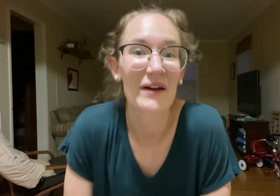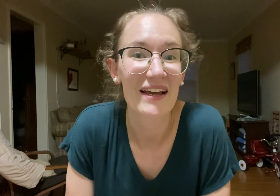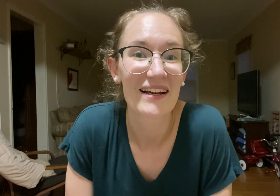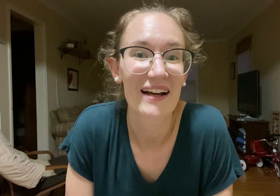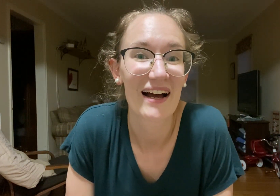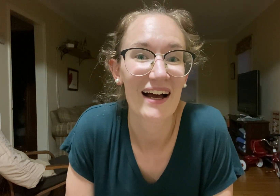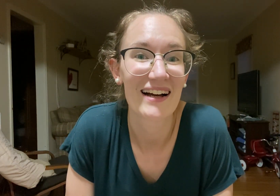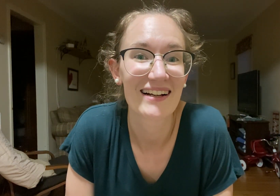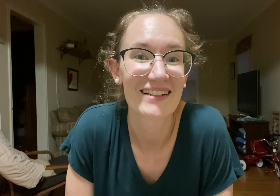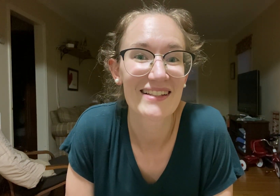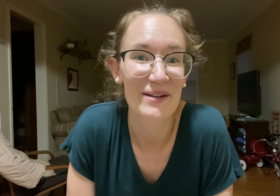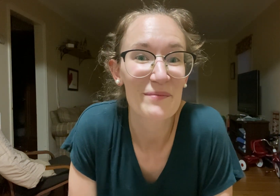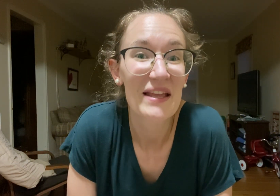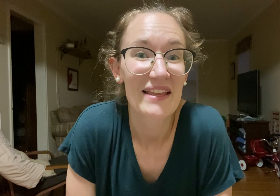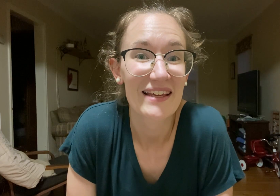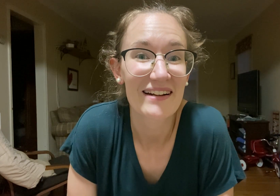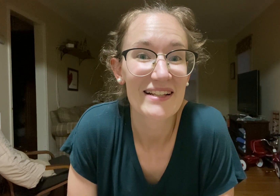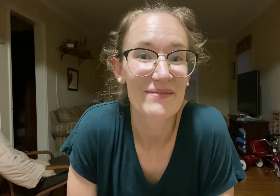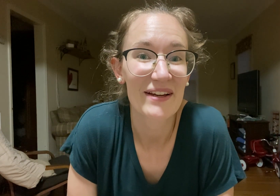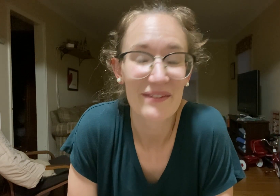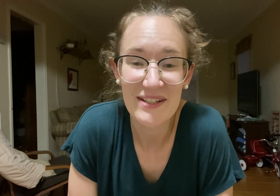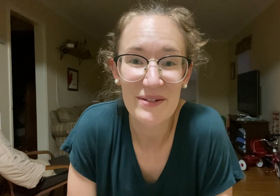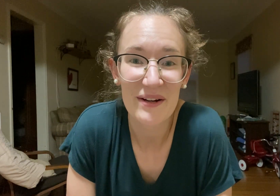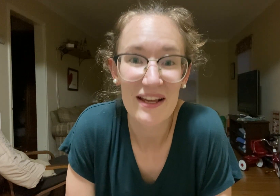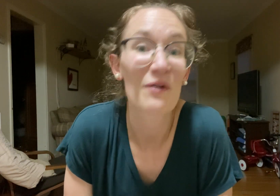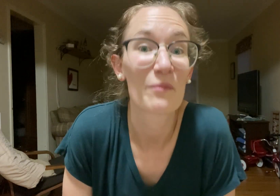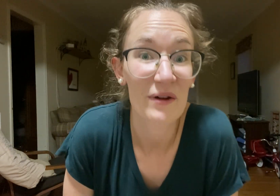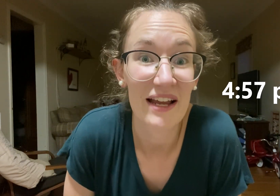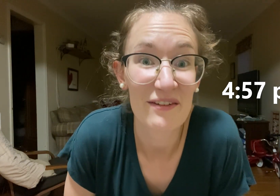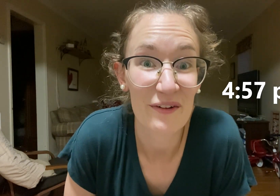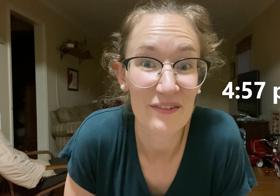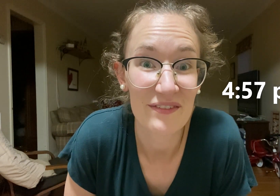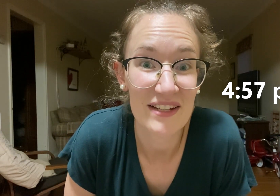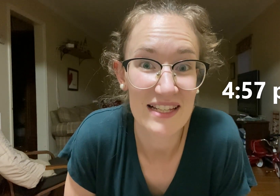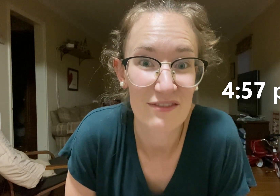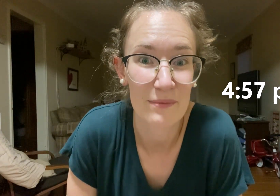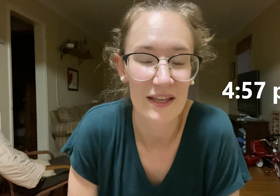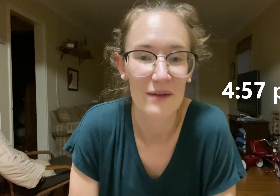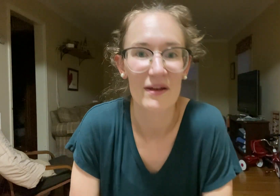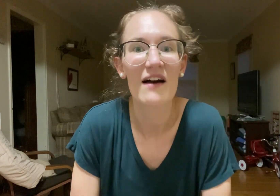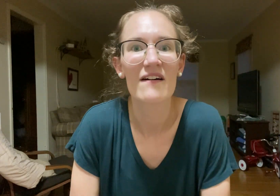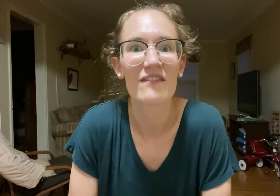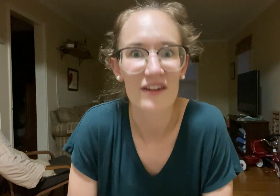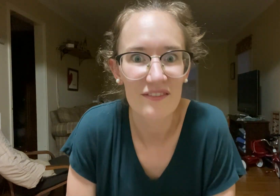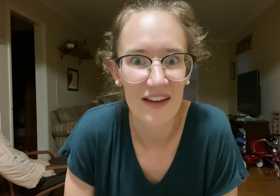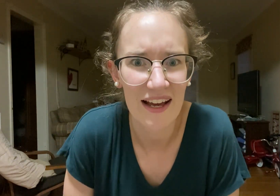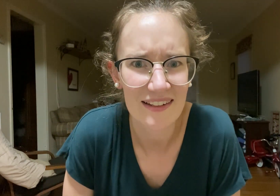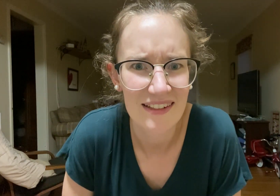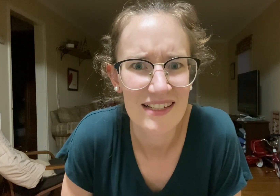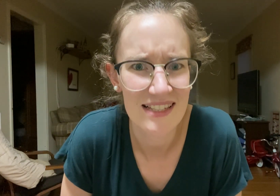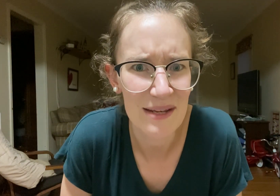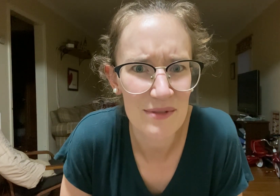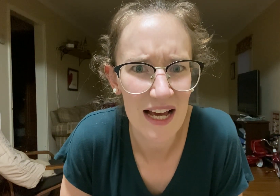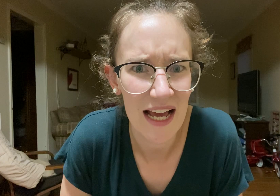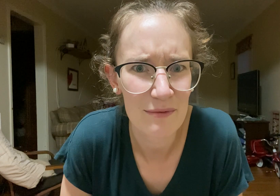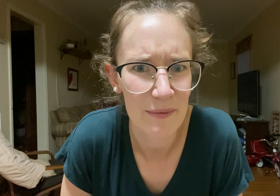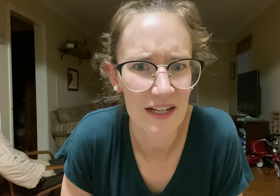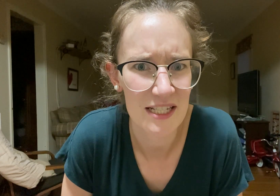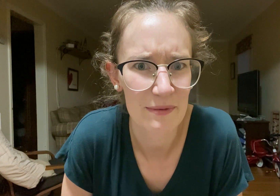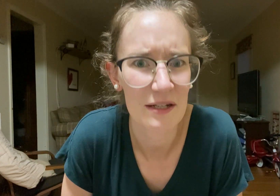boy. So there is my quick story. Born at 4:57 p.m. Fun fact, same time my husband